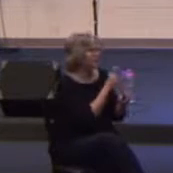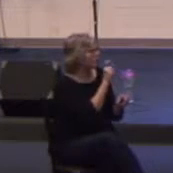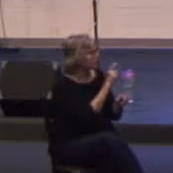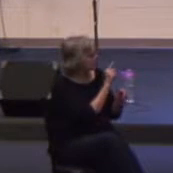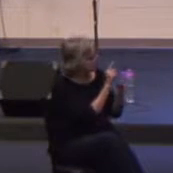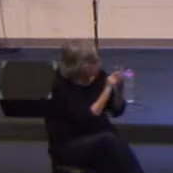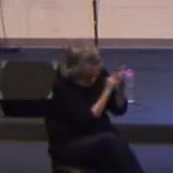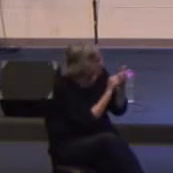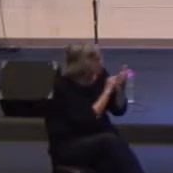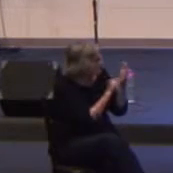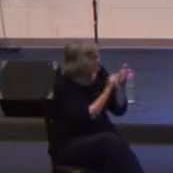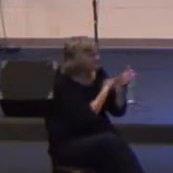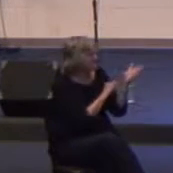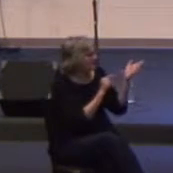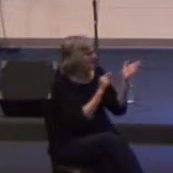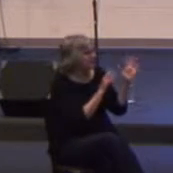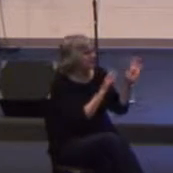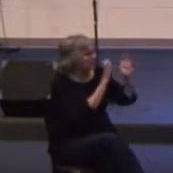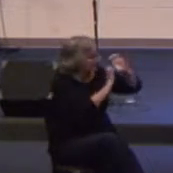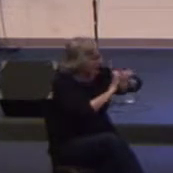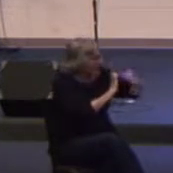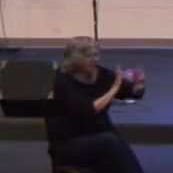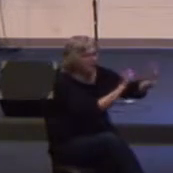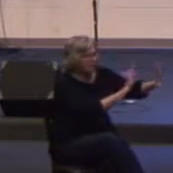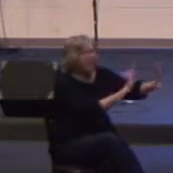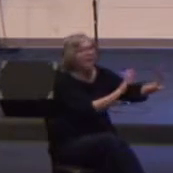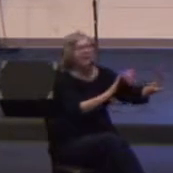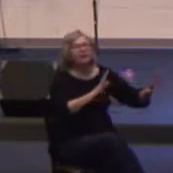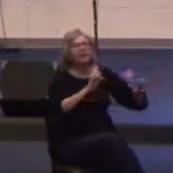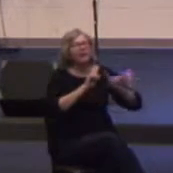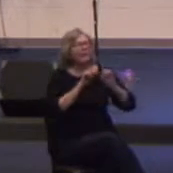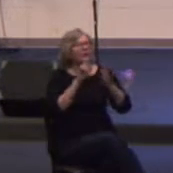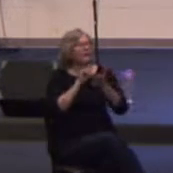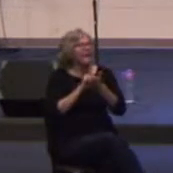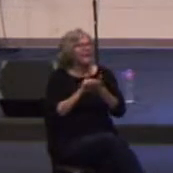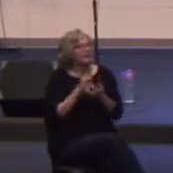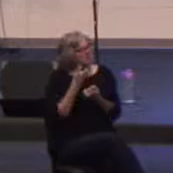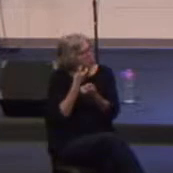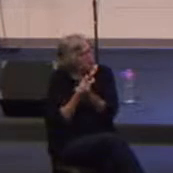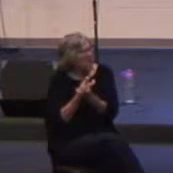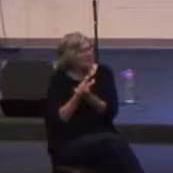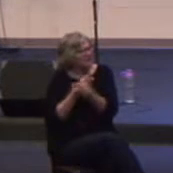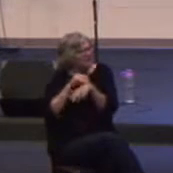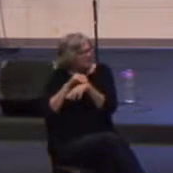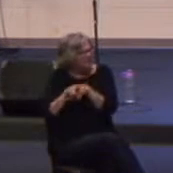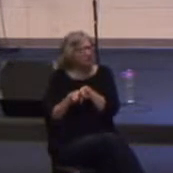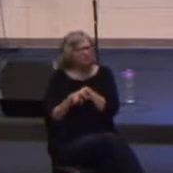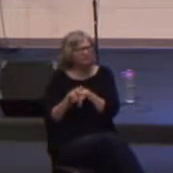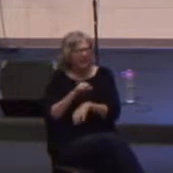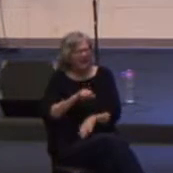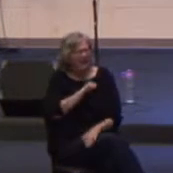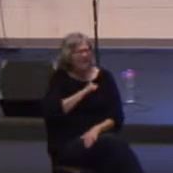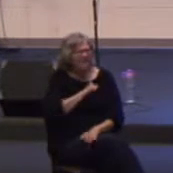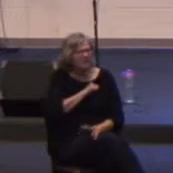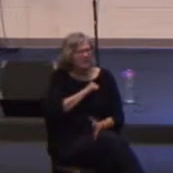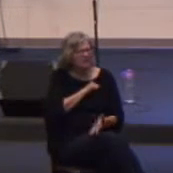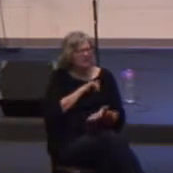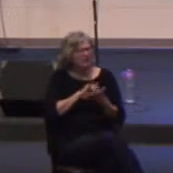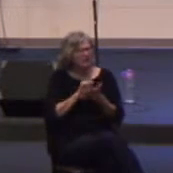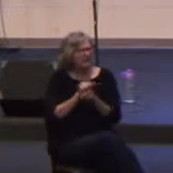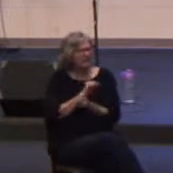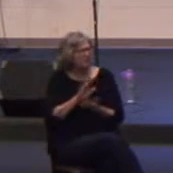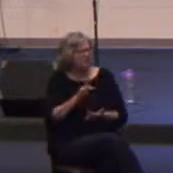solve problems, it's not that. I'm talking about that poisonous attitude that ruins your own heart and ruins the hearts around you. When you